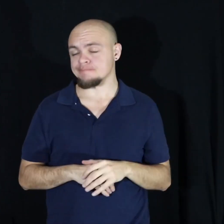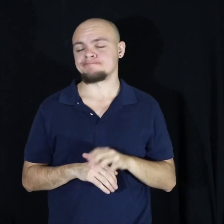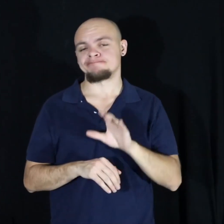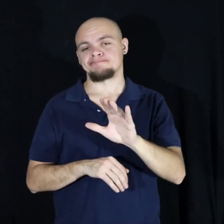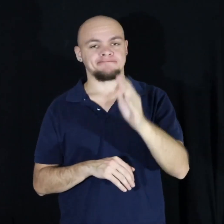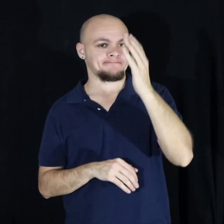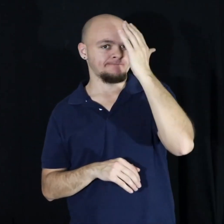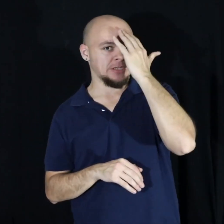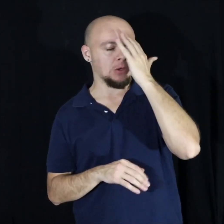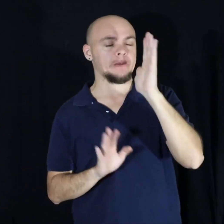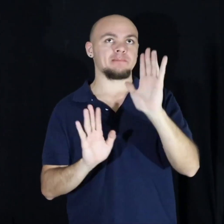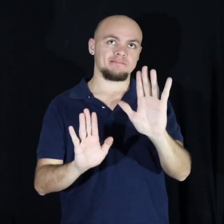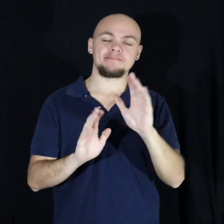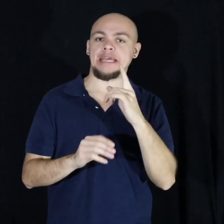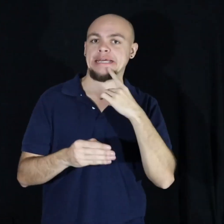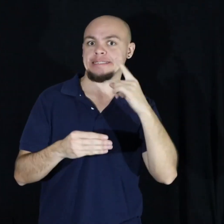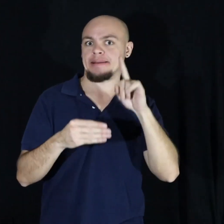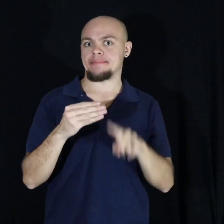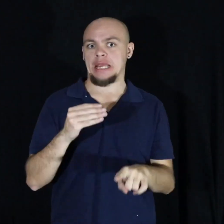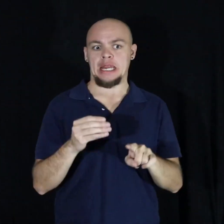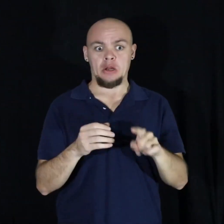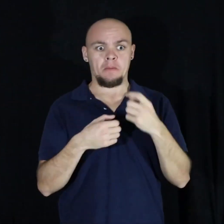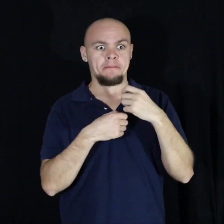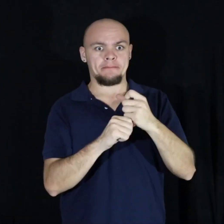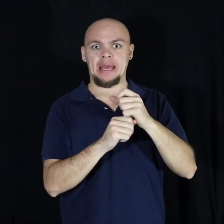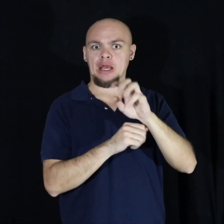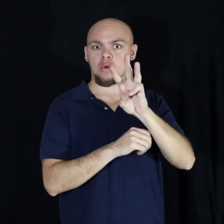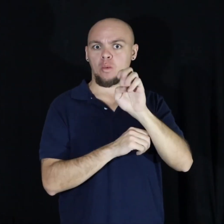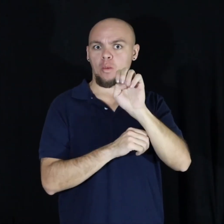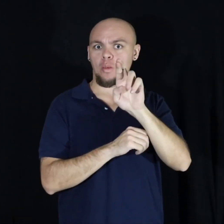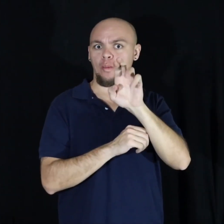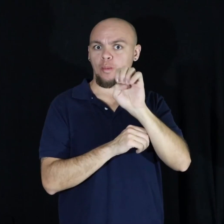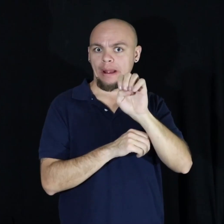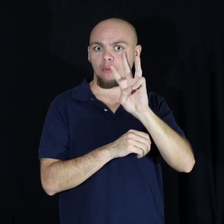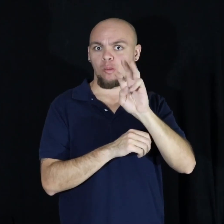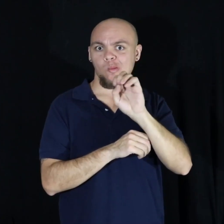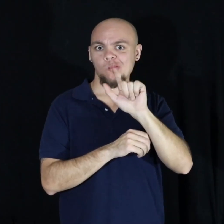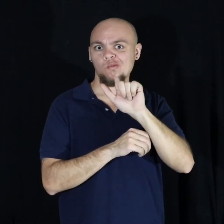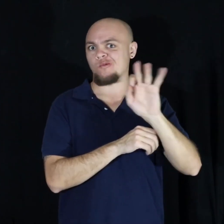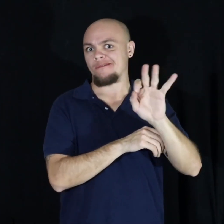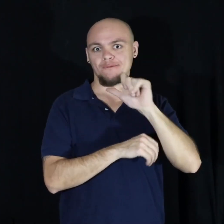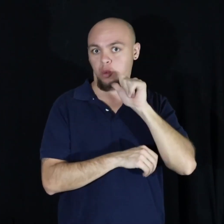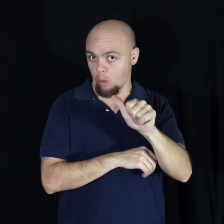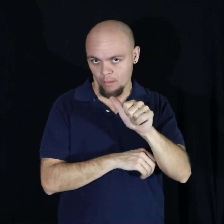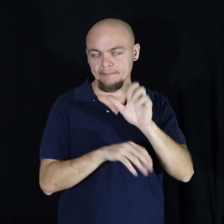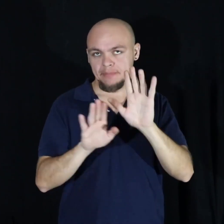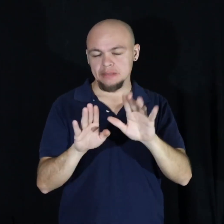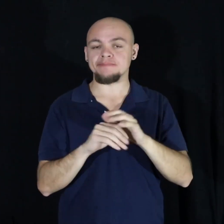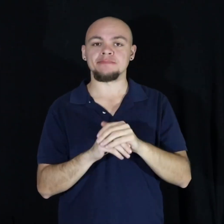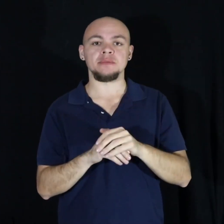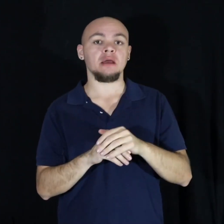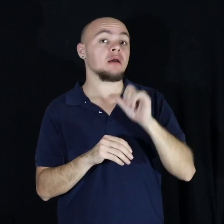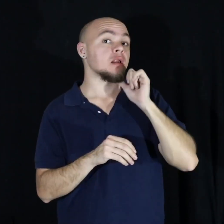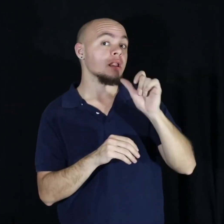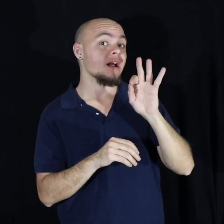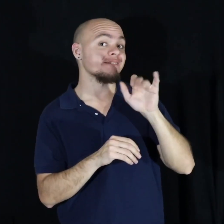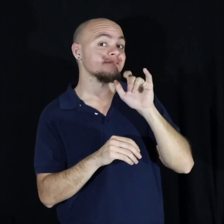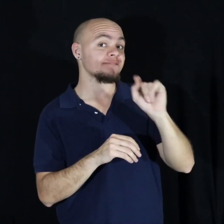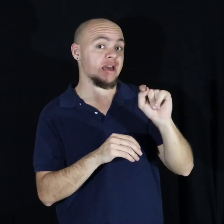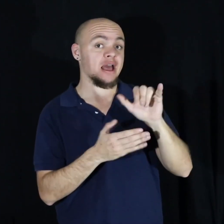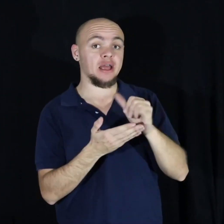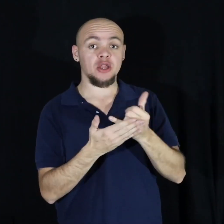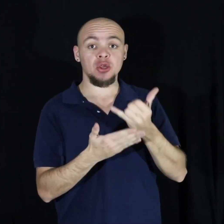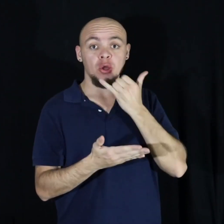we no longer believe that tomatoes can summon werewolves, but we also tend to believe that non-fat yogurt will give us